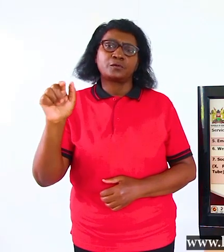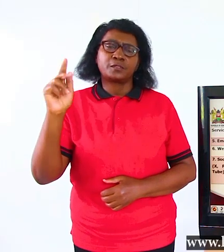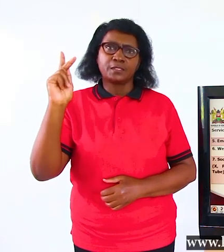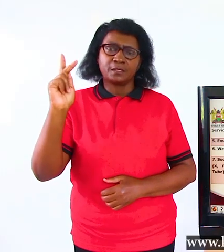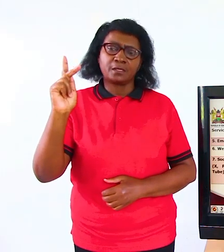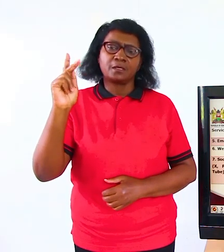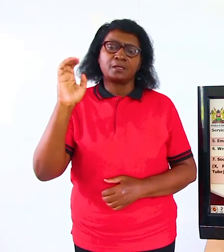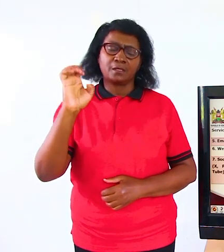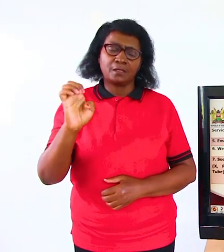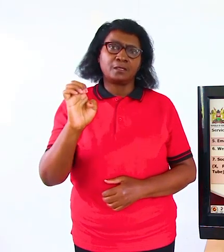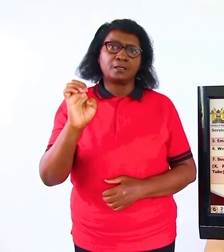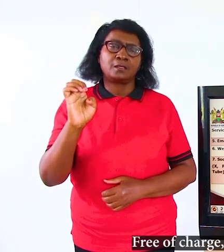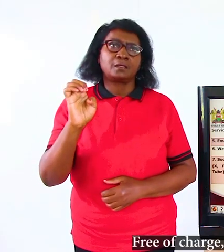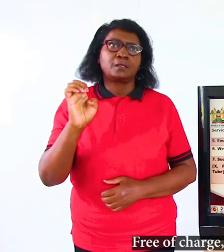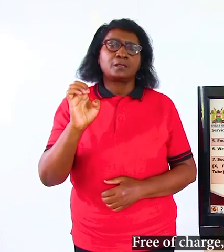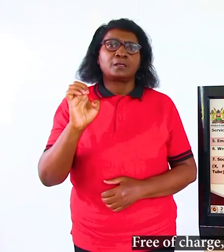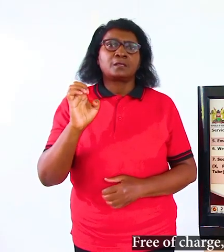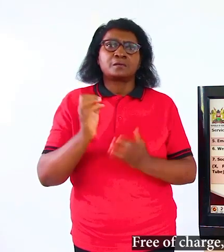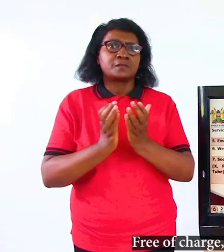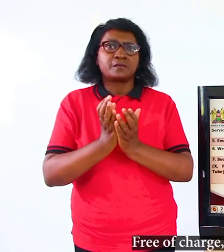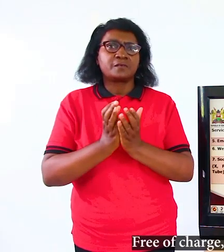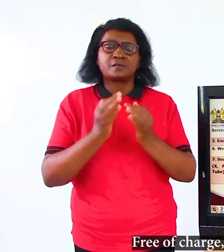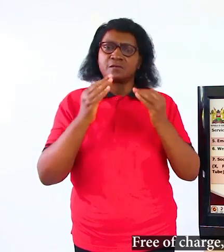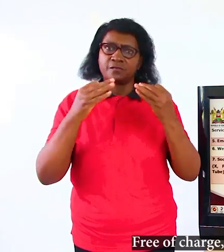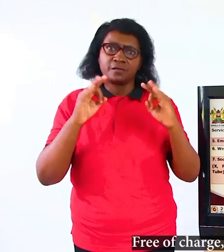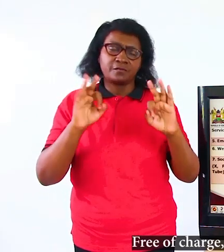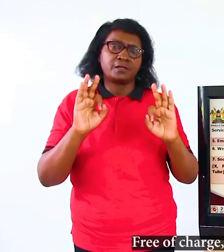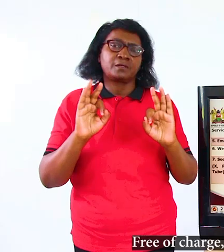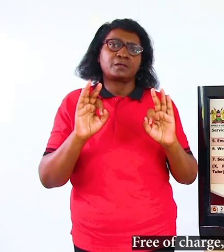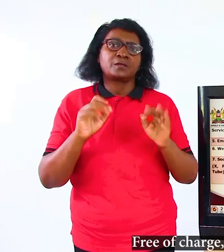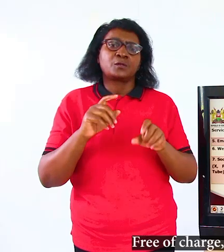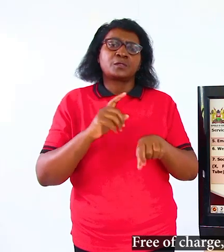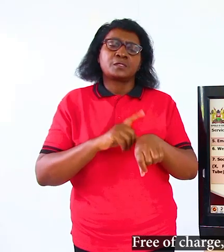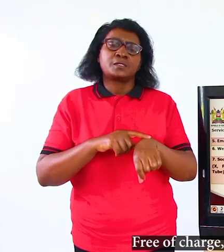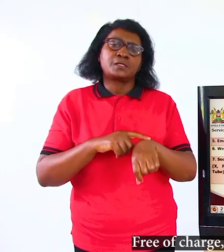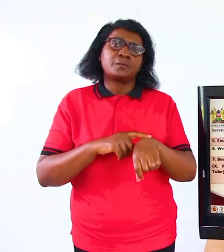www.kpc.co.ke. Free of charge. Timeline: 2 days.